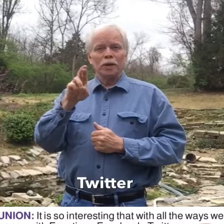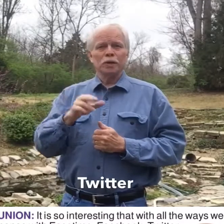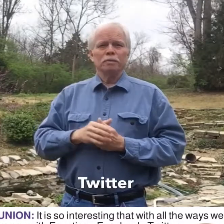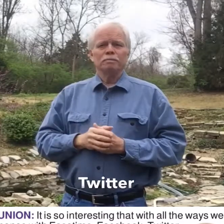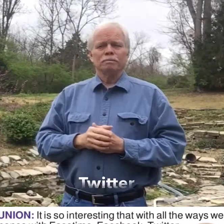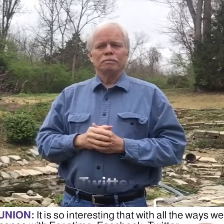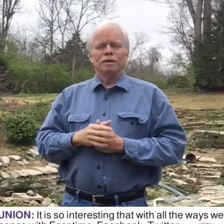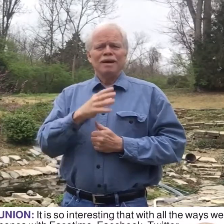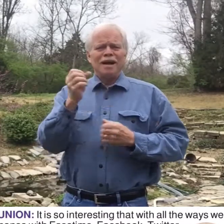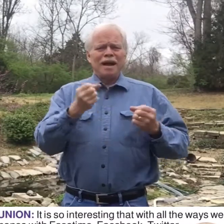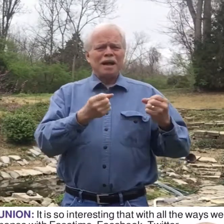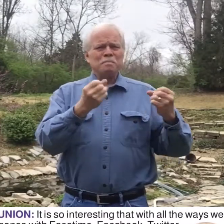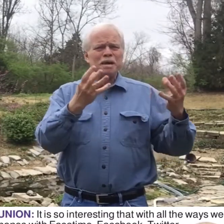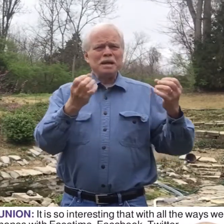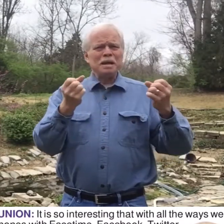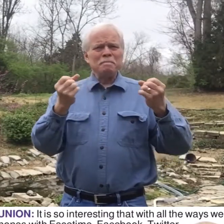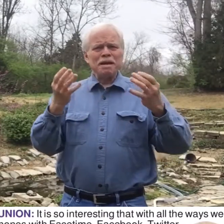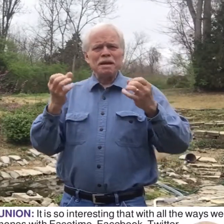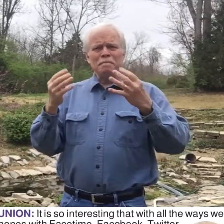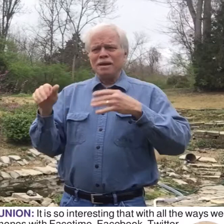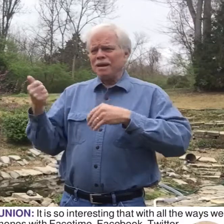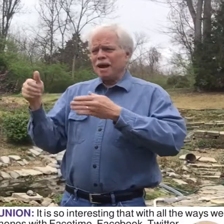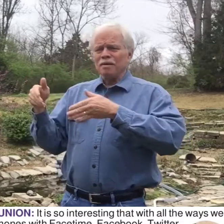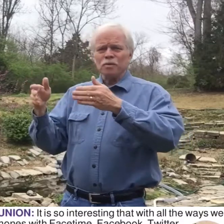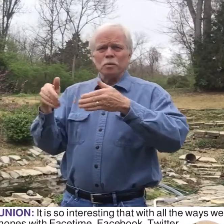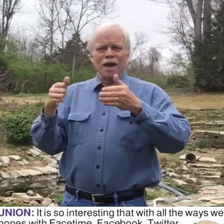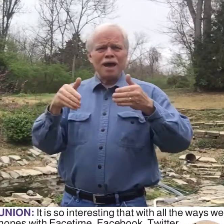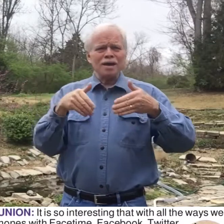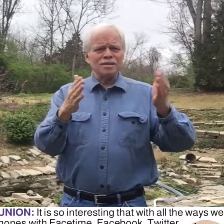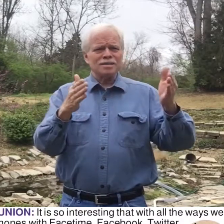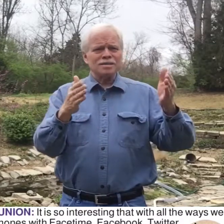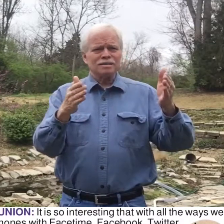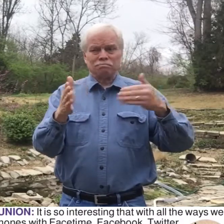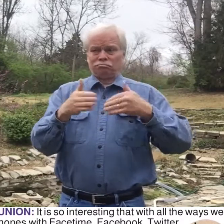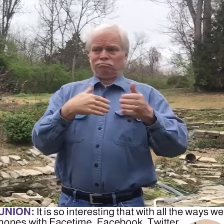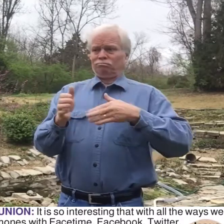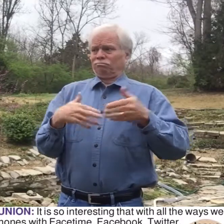Twitter, and many, many, many other ways,